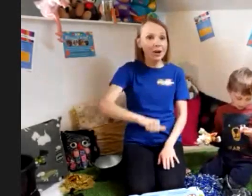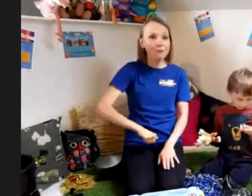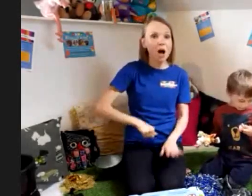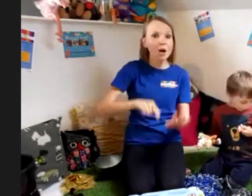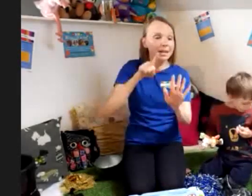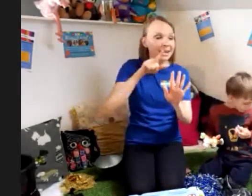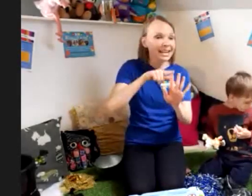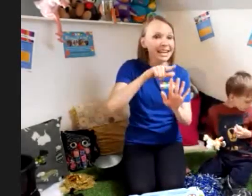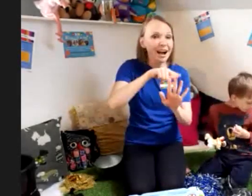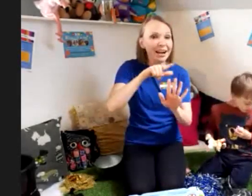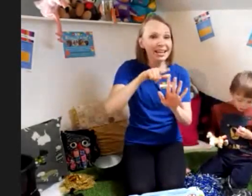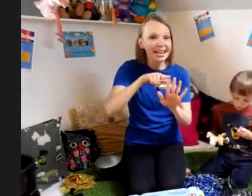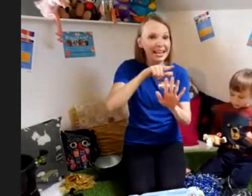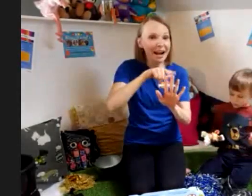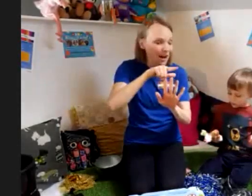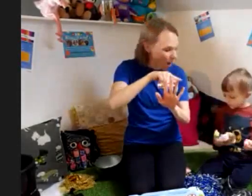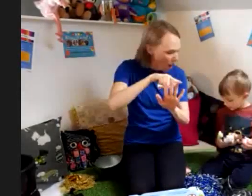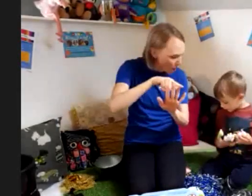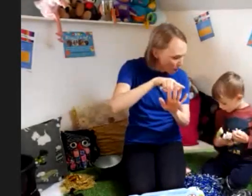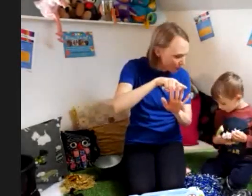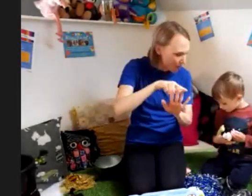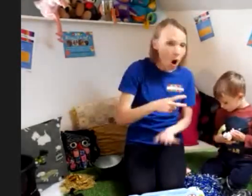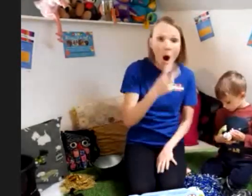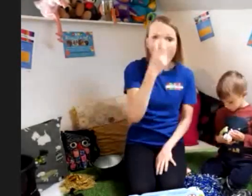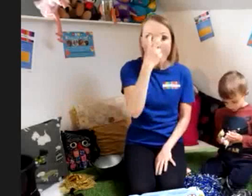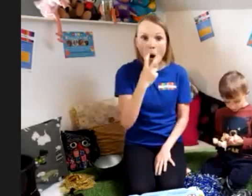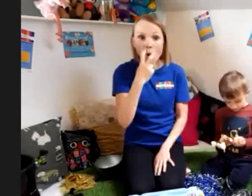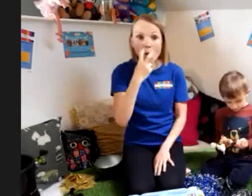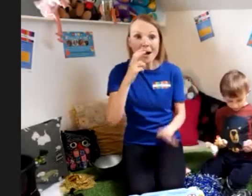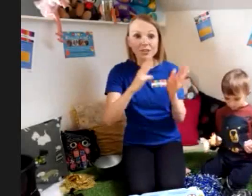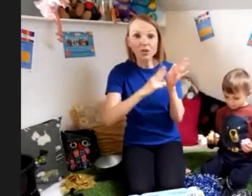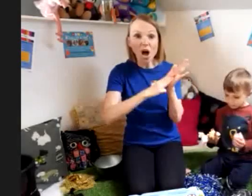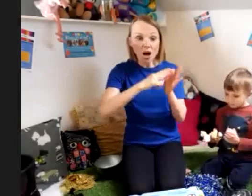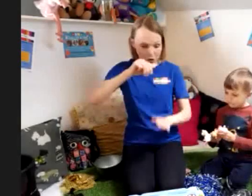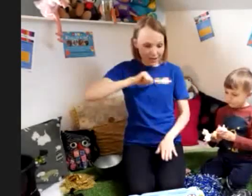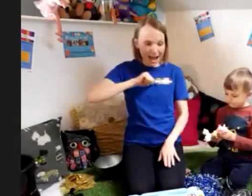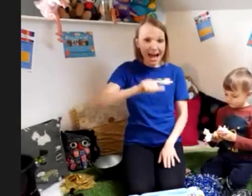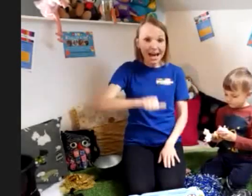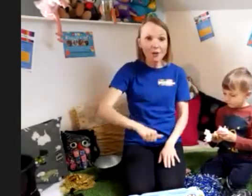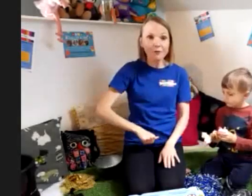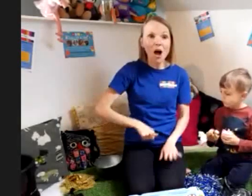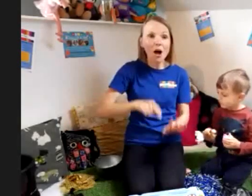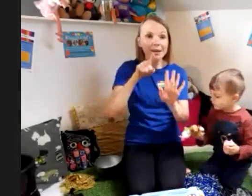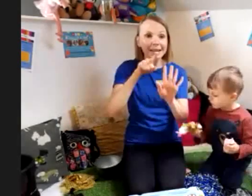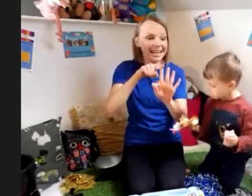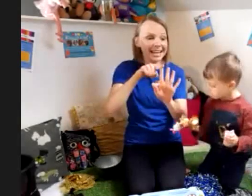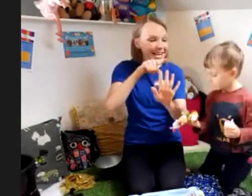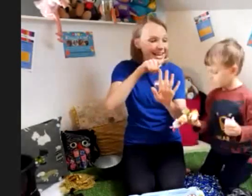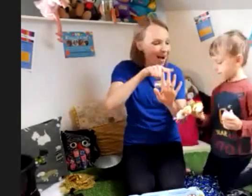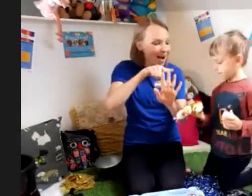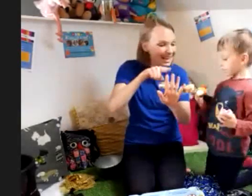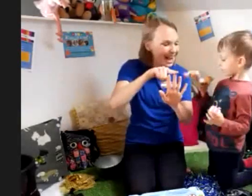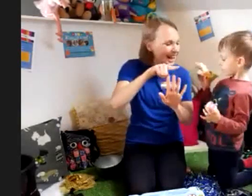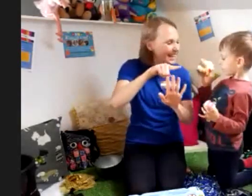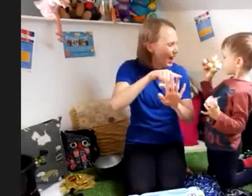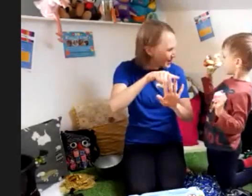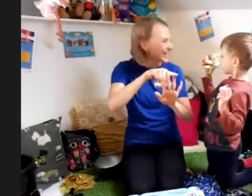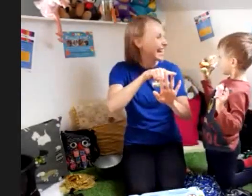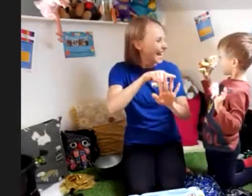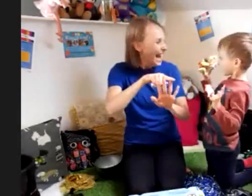farm, E-I-E-I-O. Old MacDonald had a farm, E-I-E-I-O.